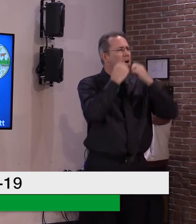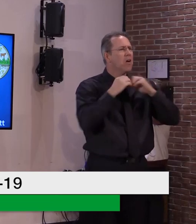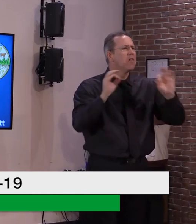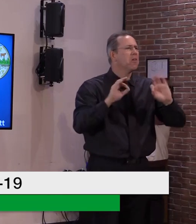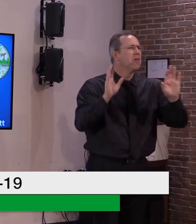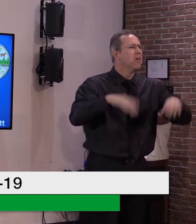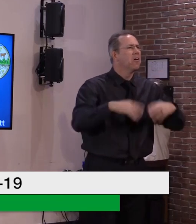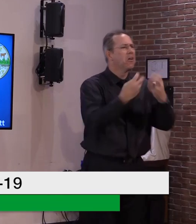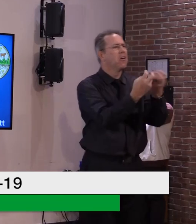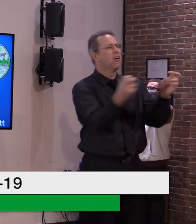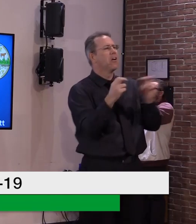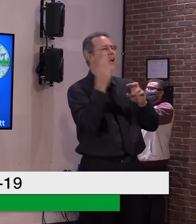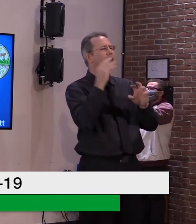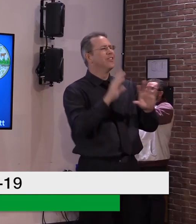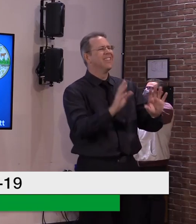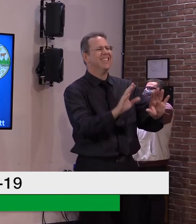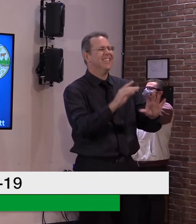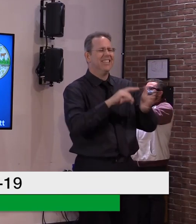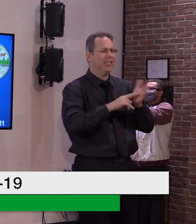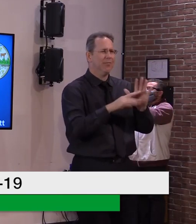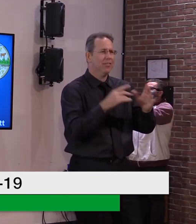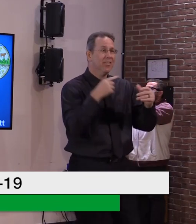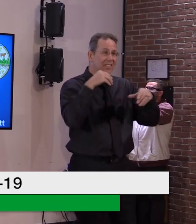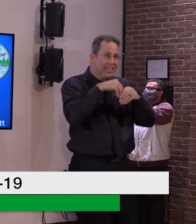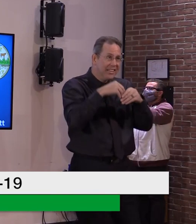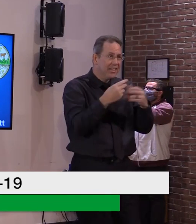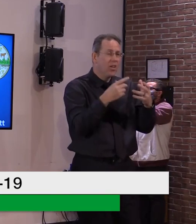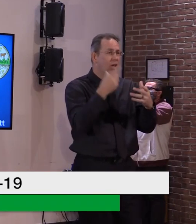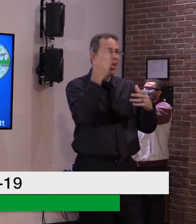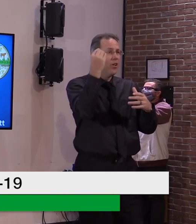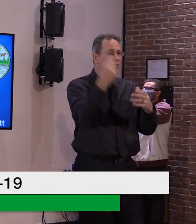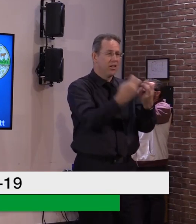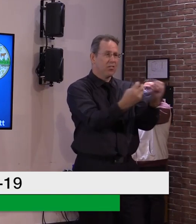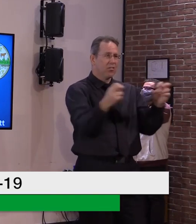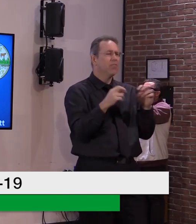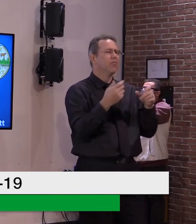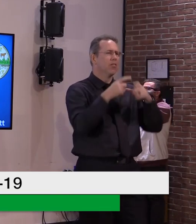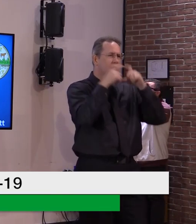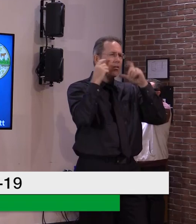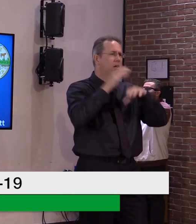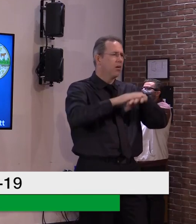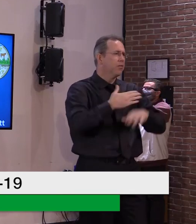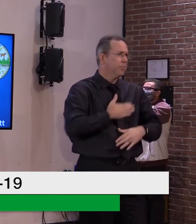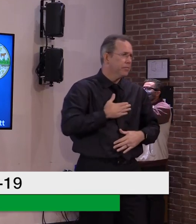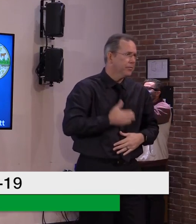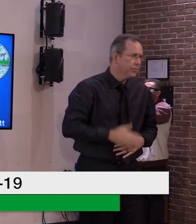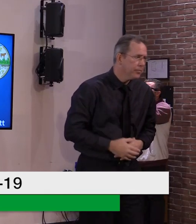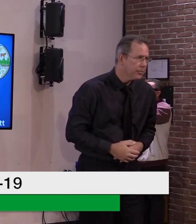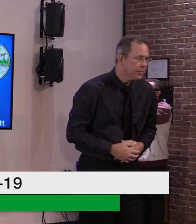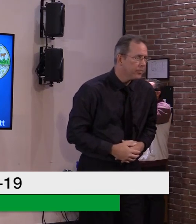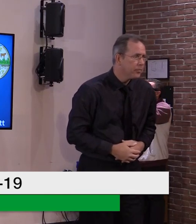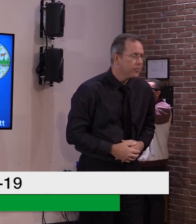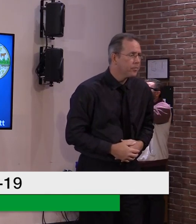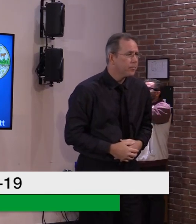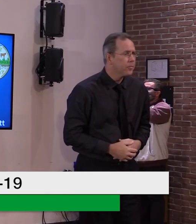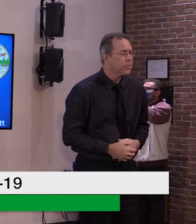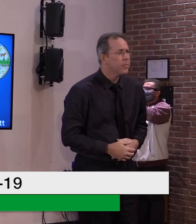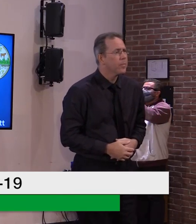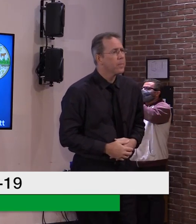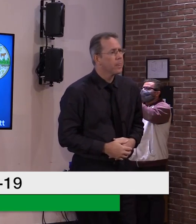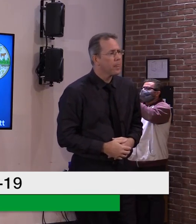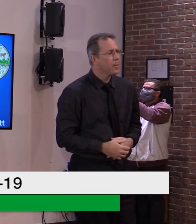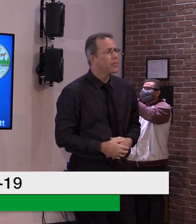together in a large group for multiple households for physical activity outside in that way